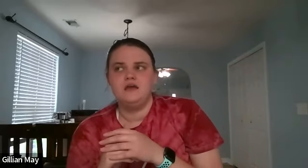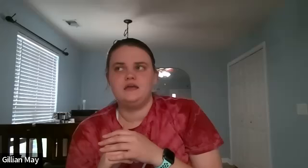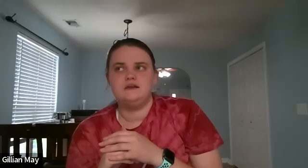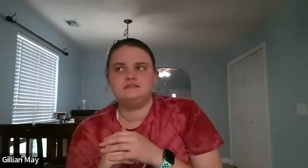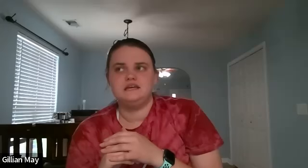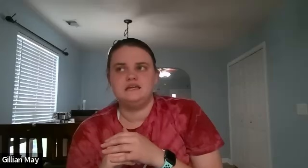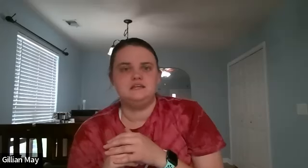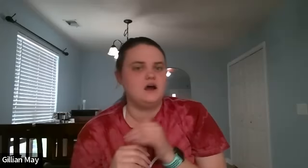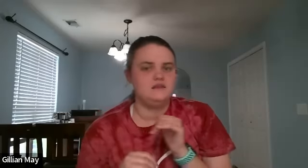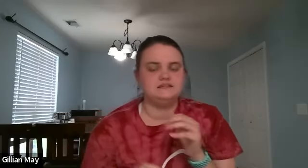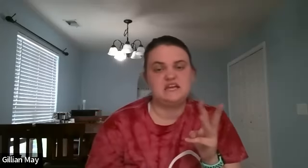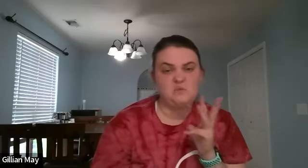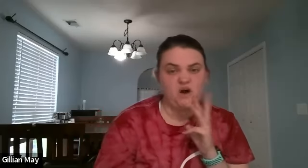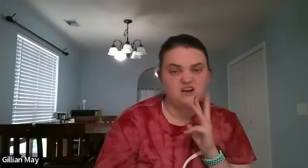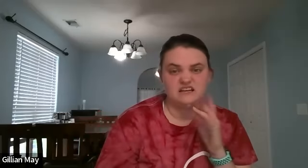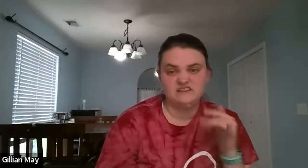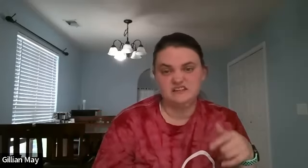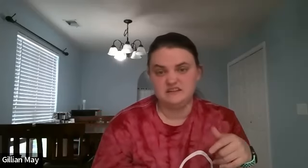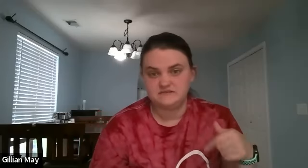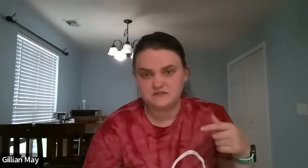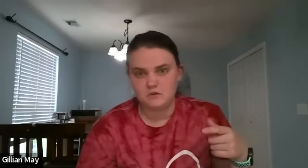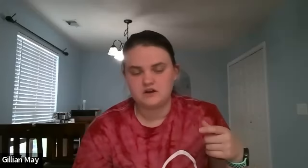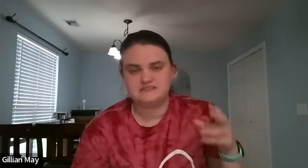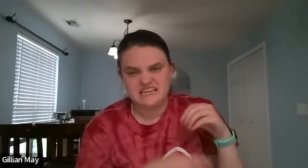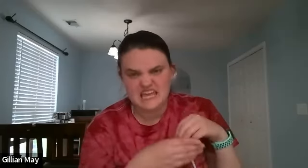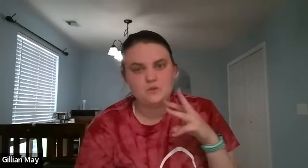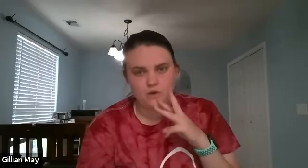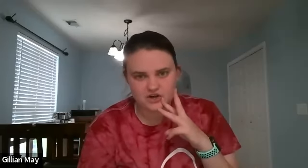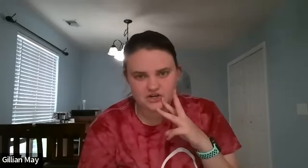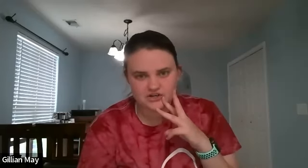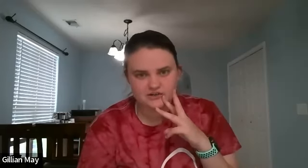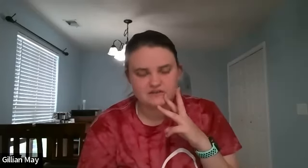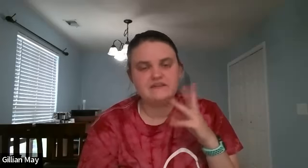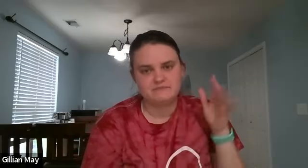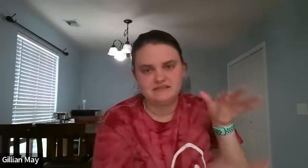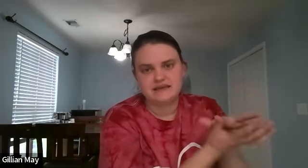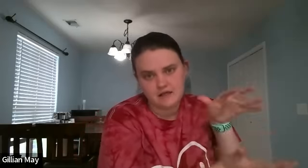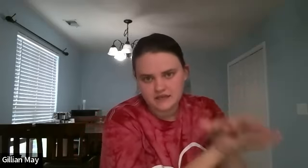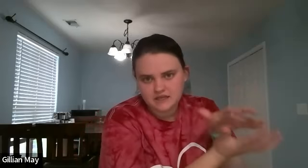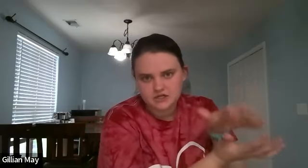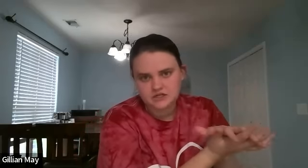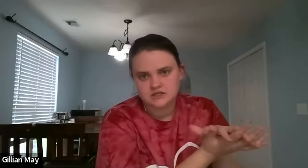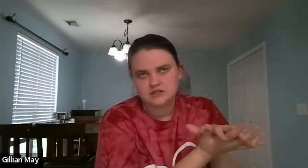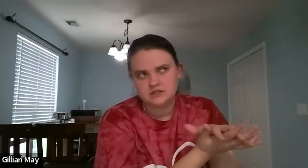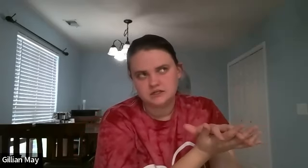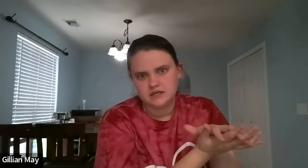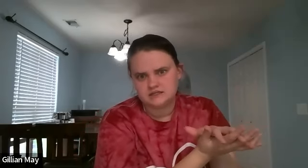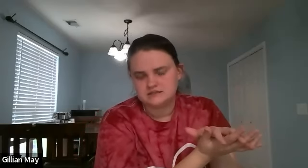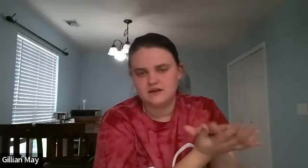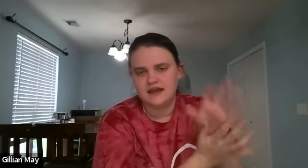and like saying, not like saying water, like if it lives in the water, it's like in water, then that means like alligator. Yes, sorry,